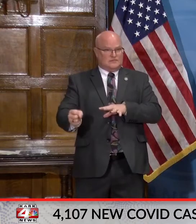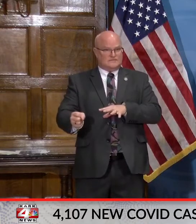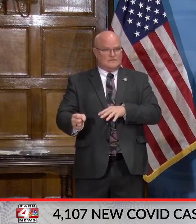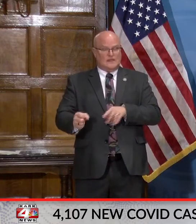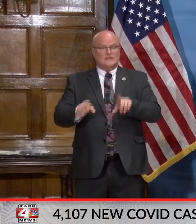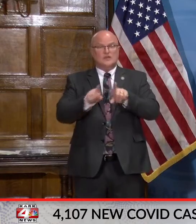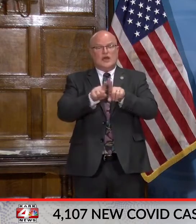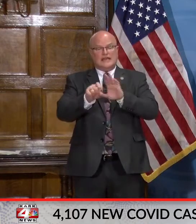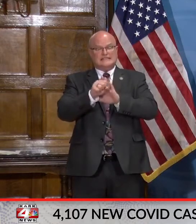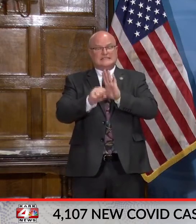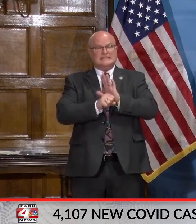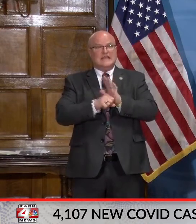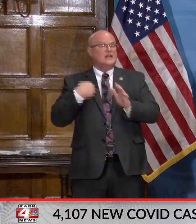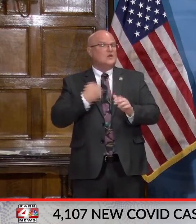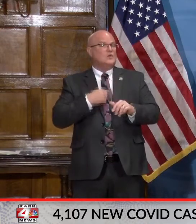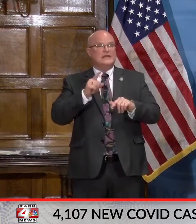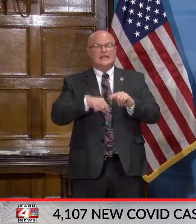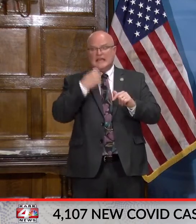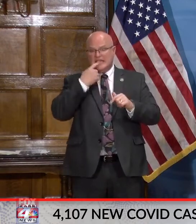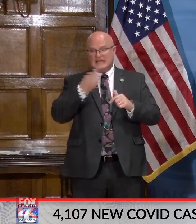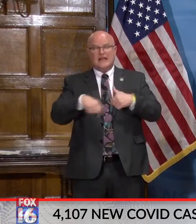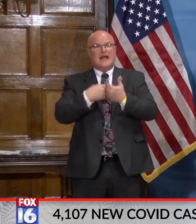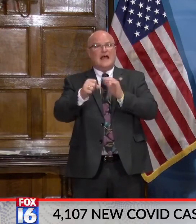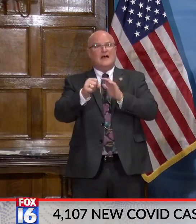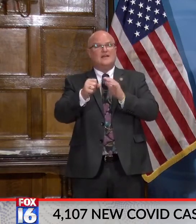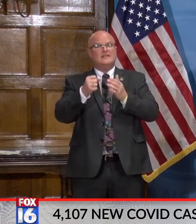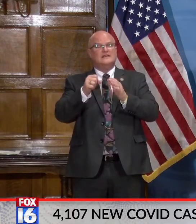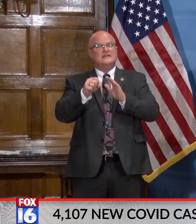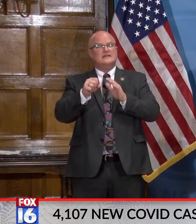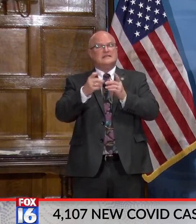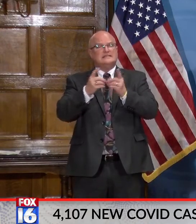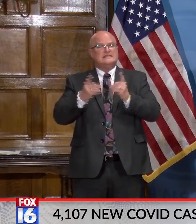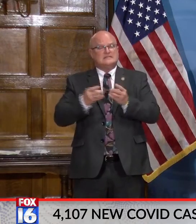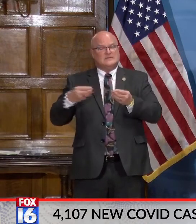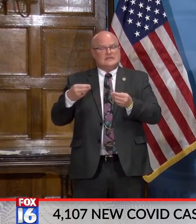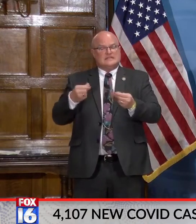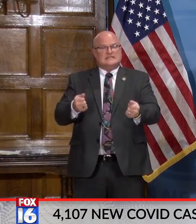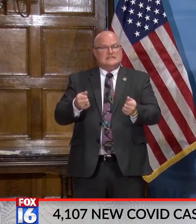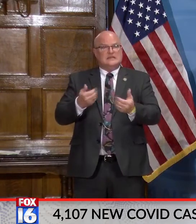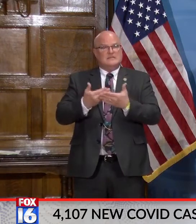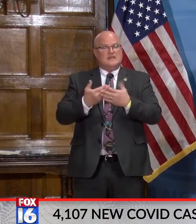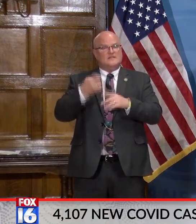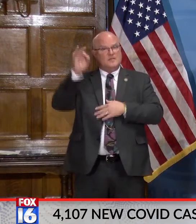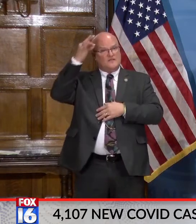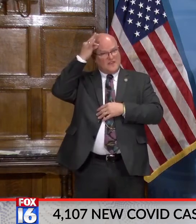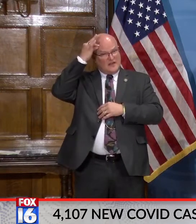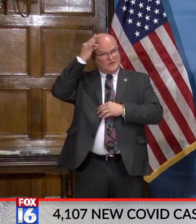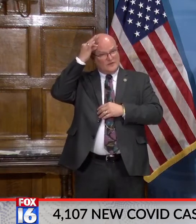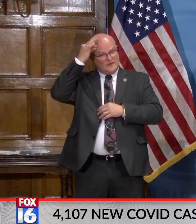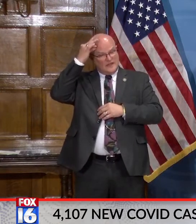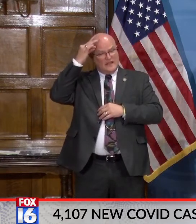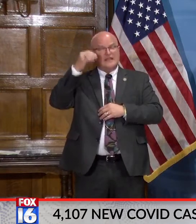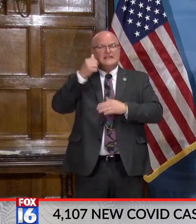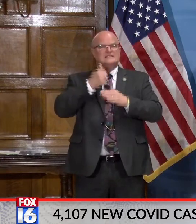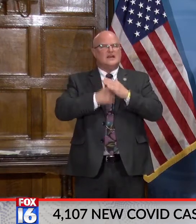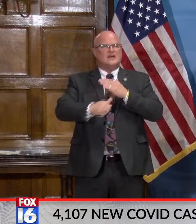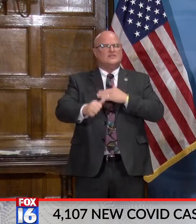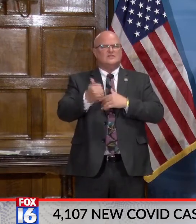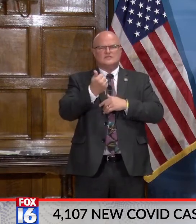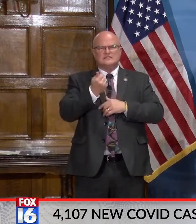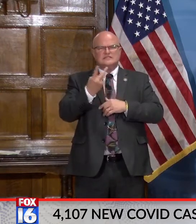state, mandate how districts spend their ESSER funds that are coming from the state government. They fall under